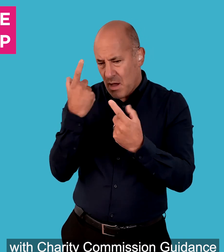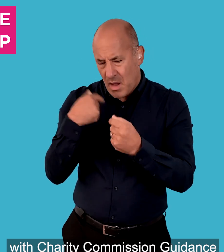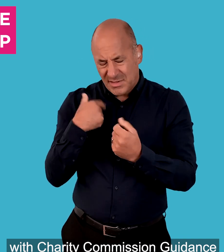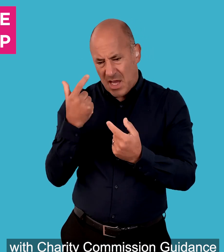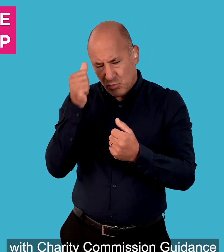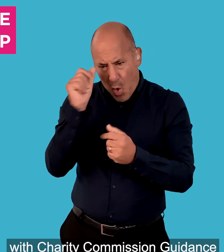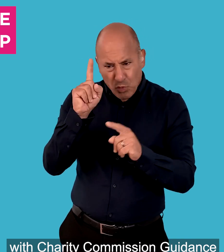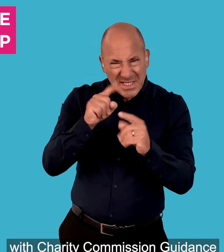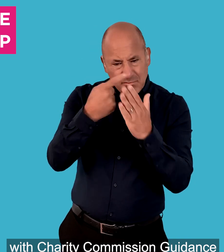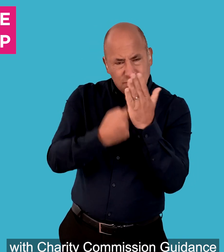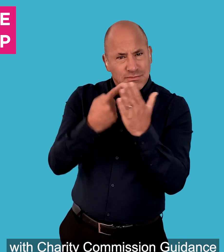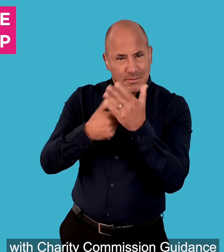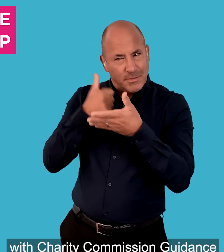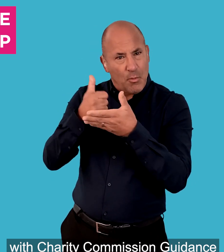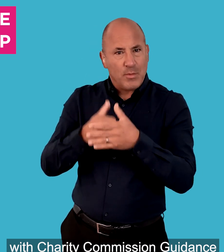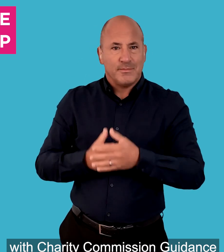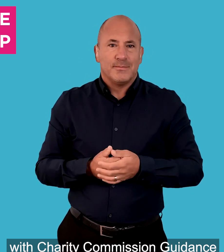Charity Commission guidance.